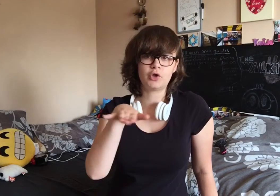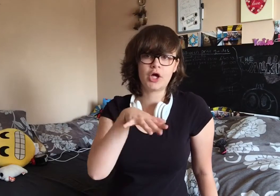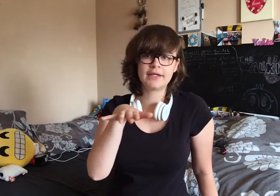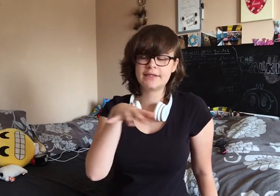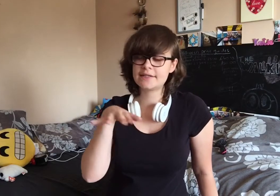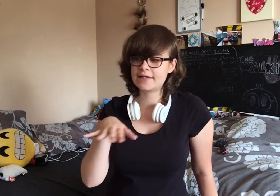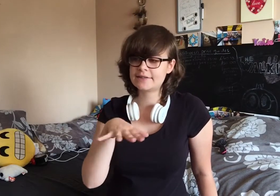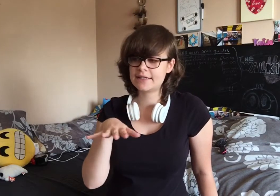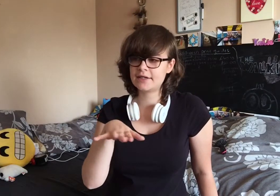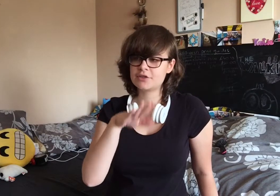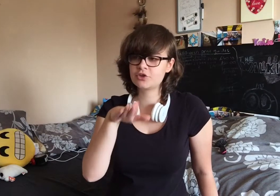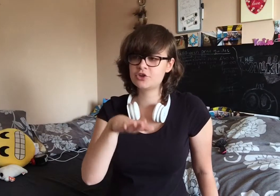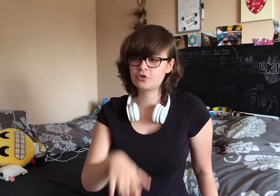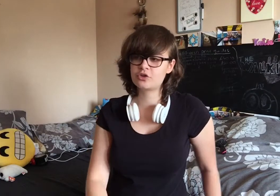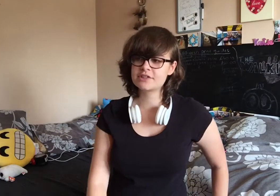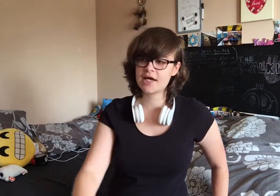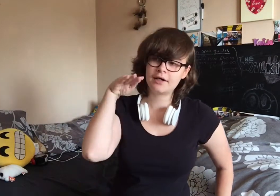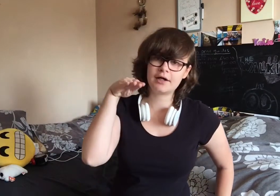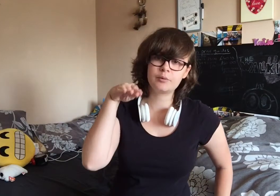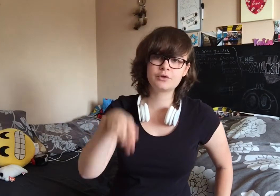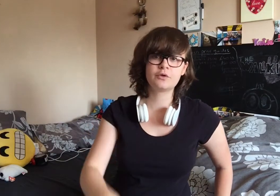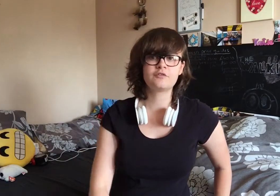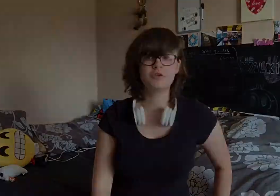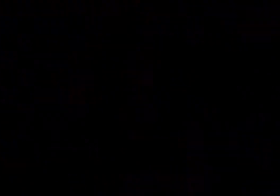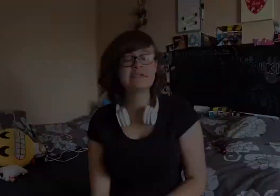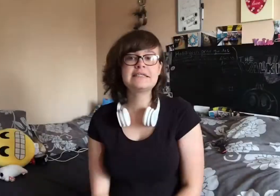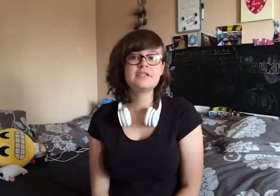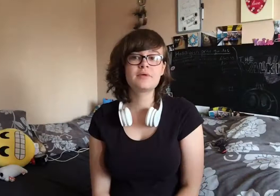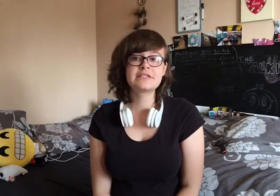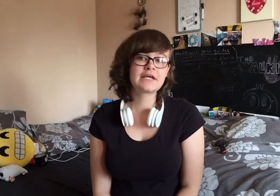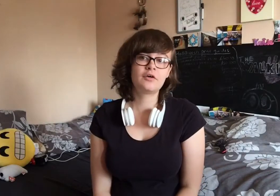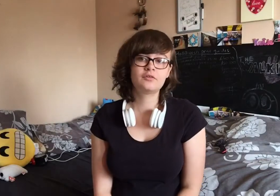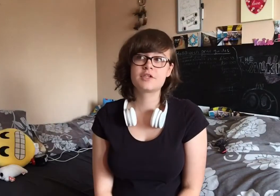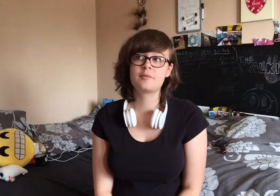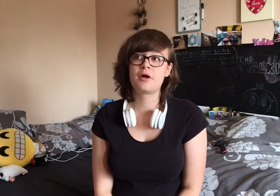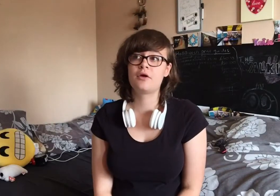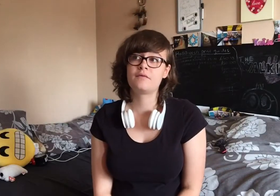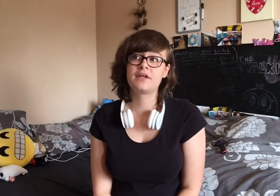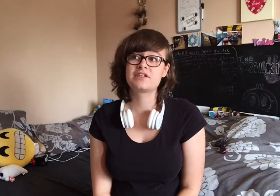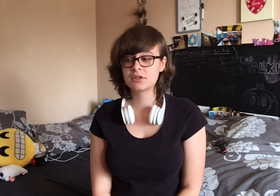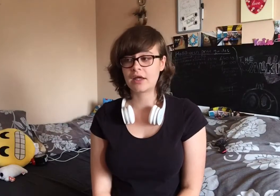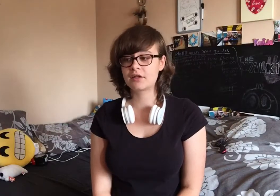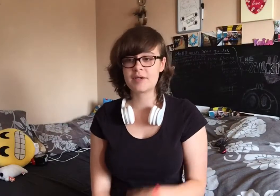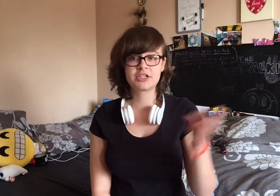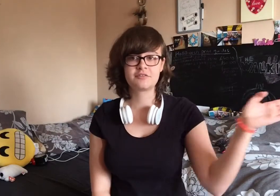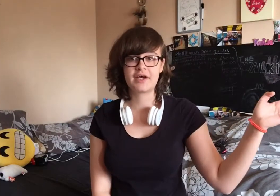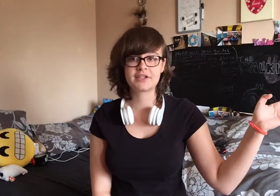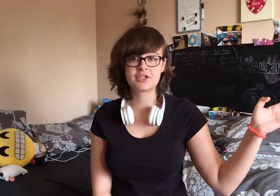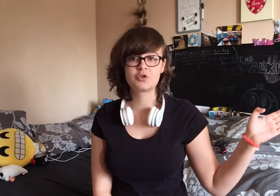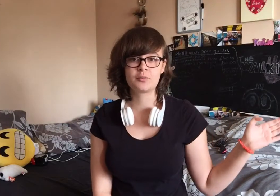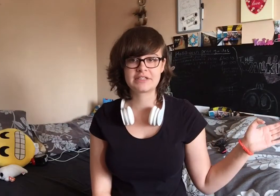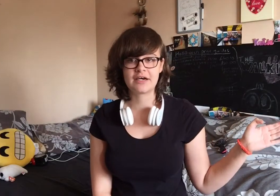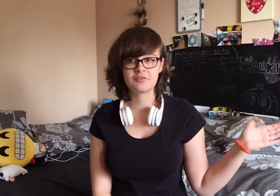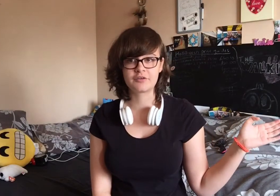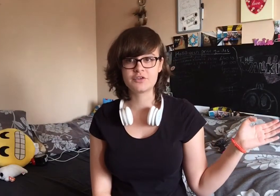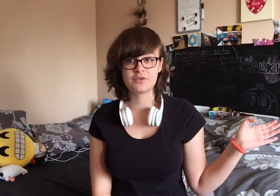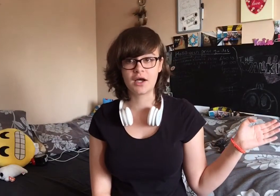line that's there. As long as you don't cross that, I will do it for you. I teach myself some of my own things, like special effects. I taught myself how to do that